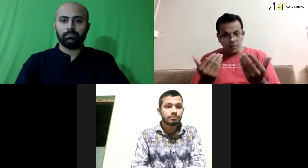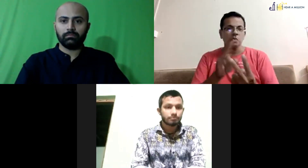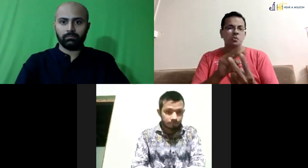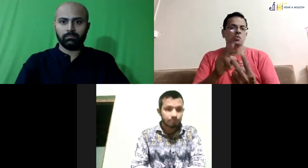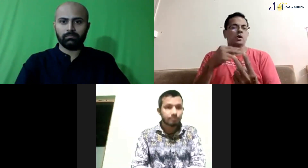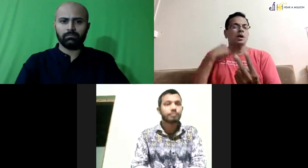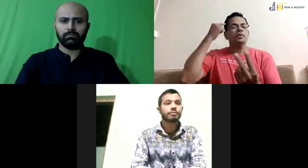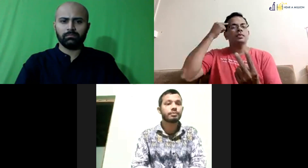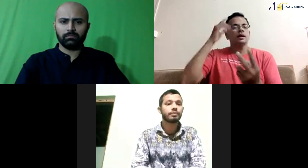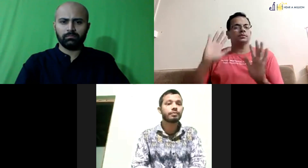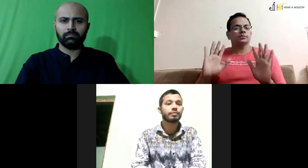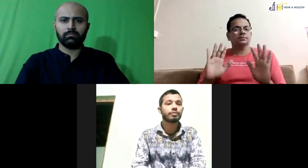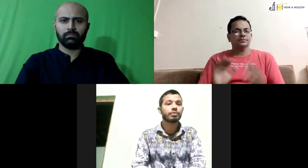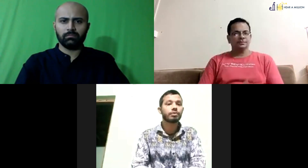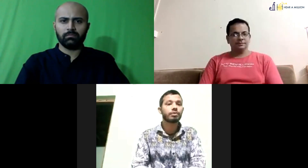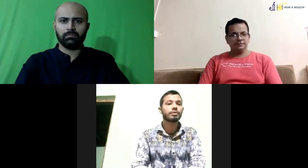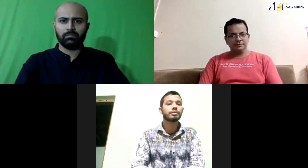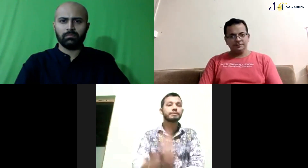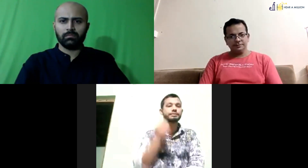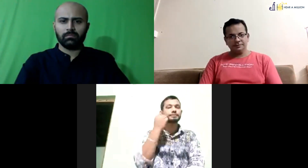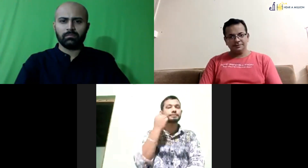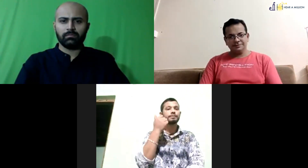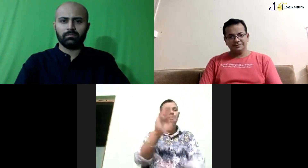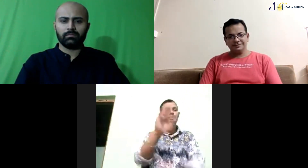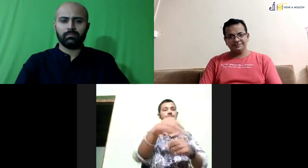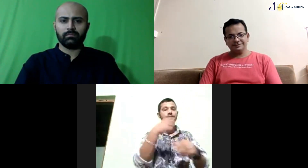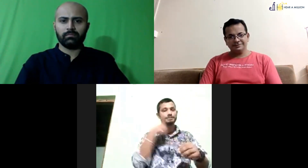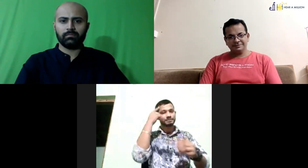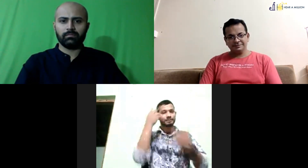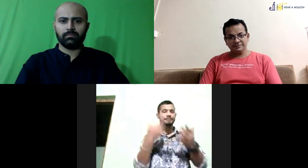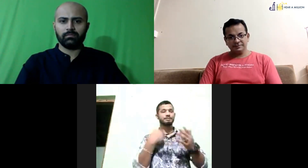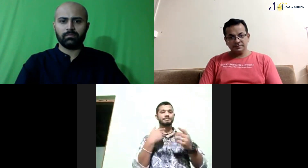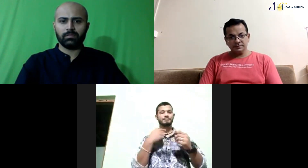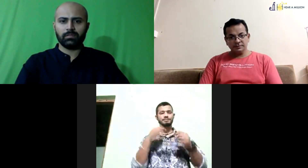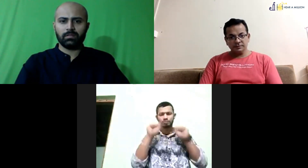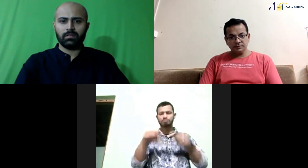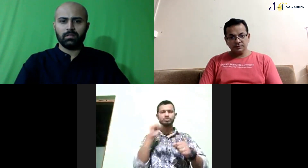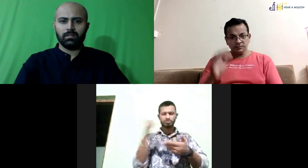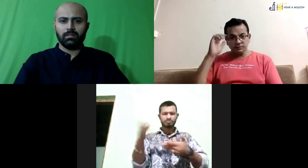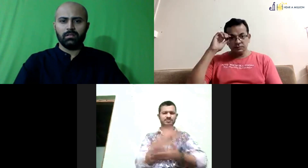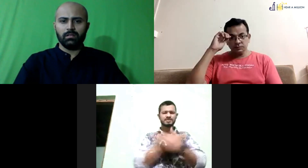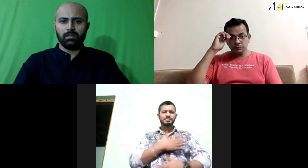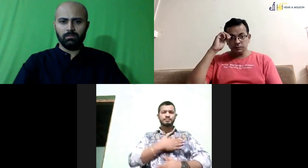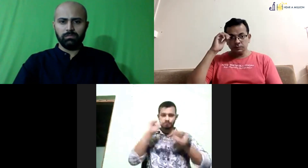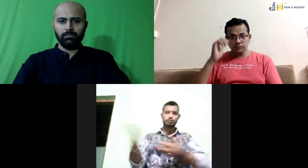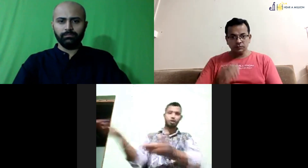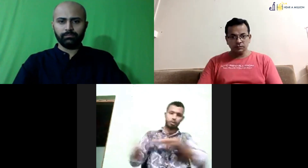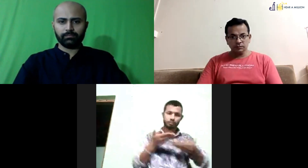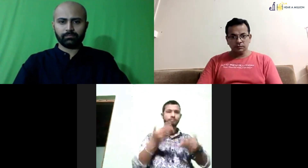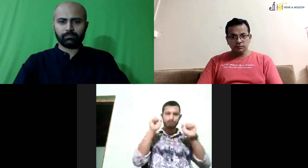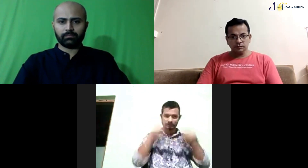have the live session also. So you can see the live session, or maybe you can have the video clippings.